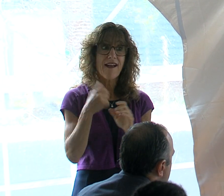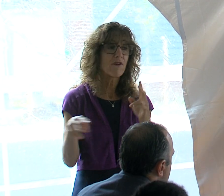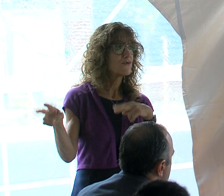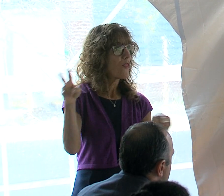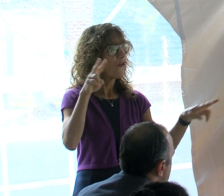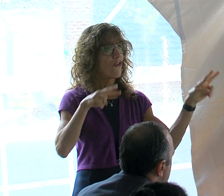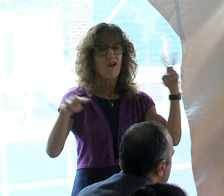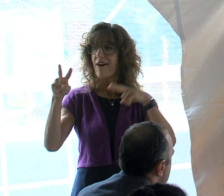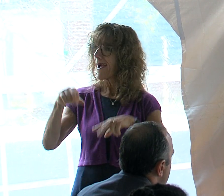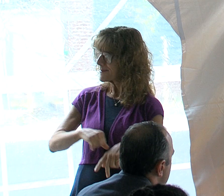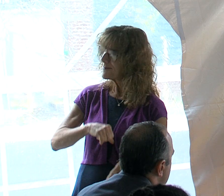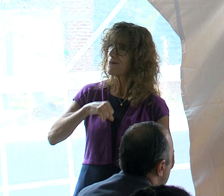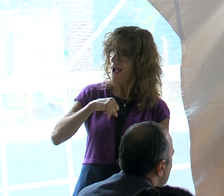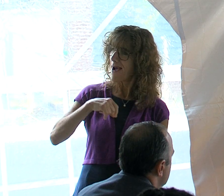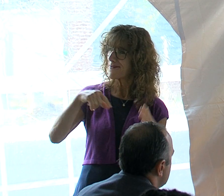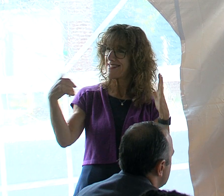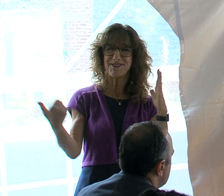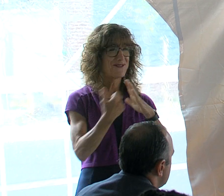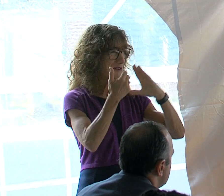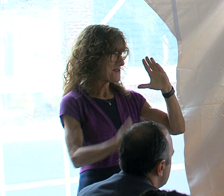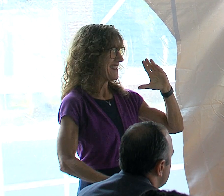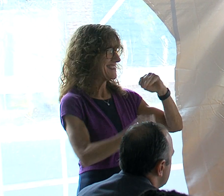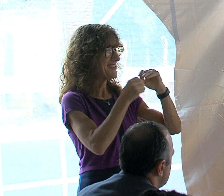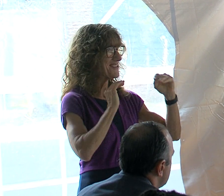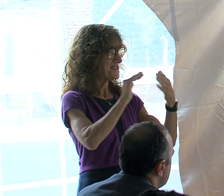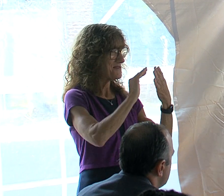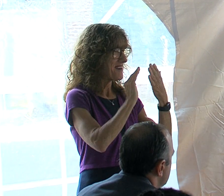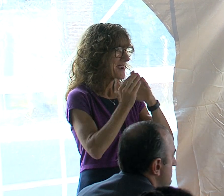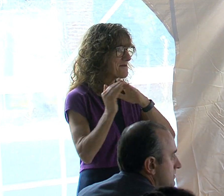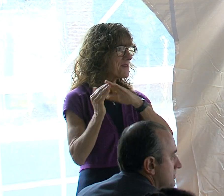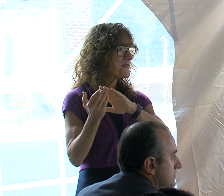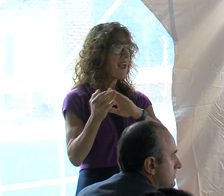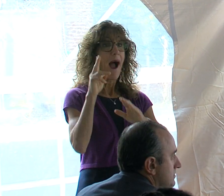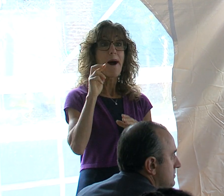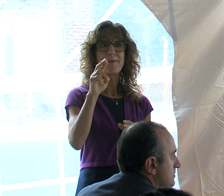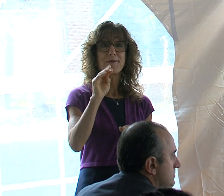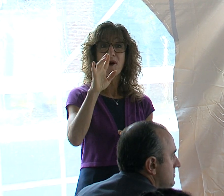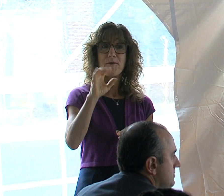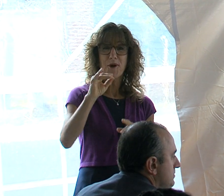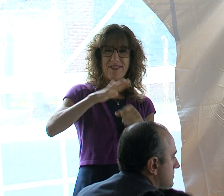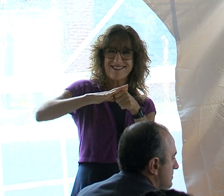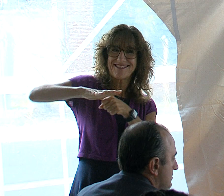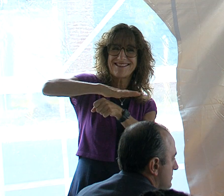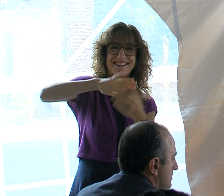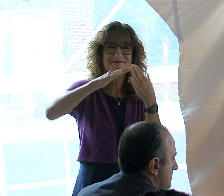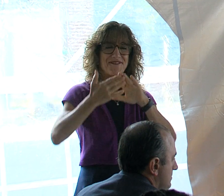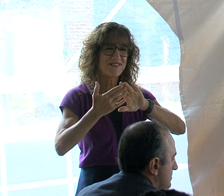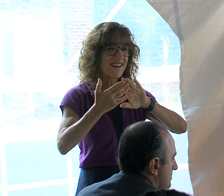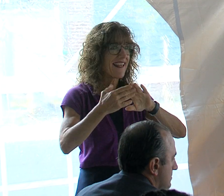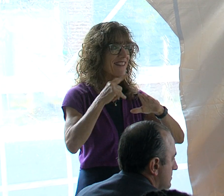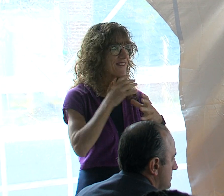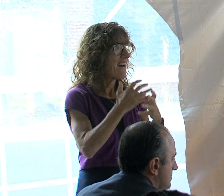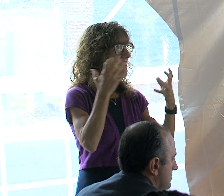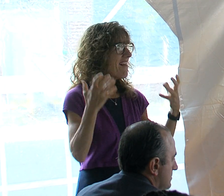around and be very proud of this new addition to our community, our Upper Marlboro community. There's a lot and